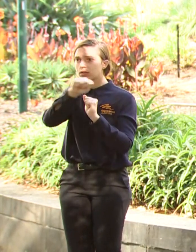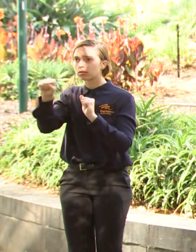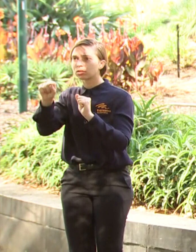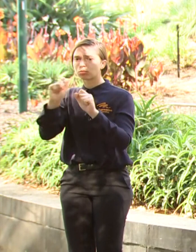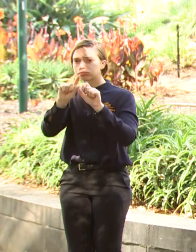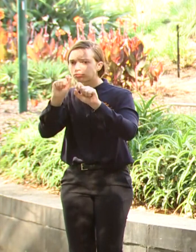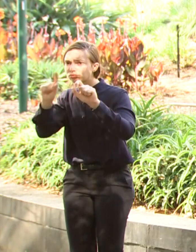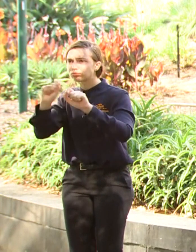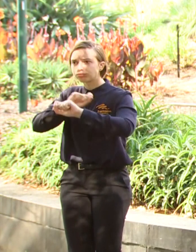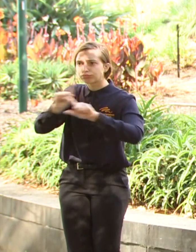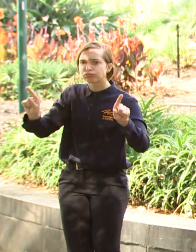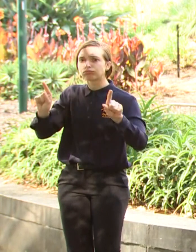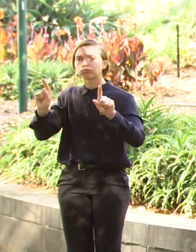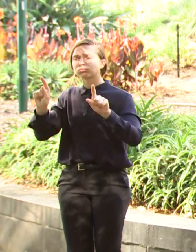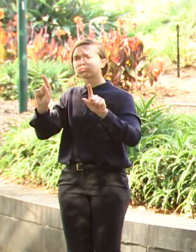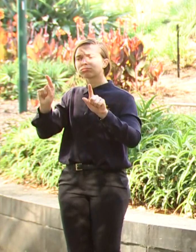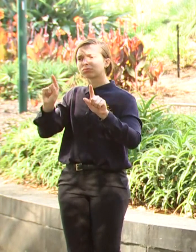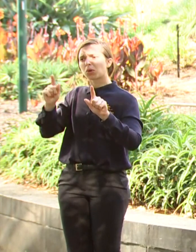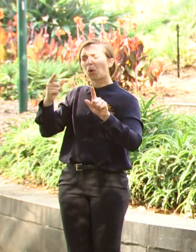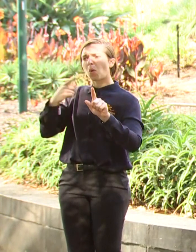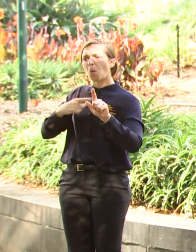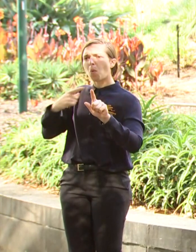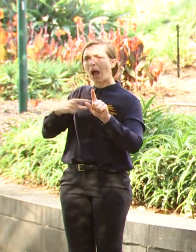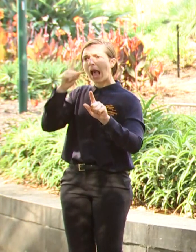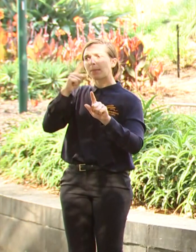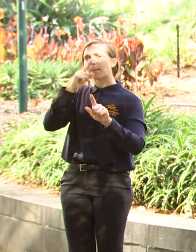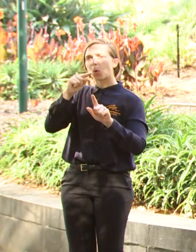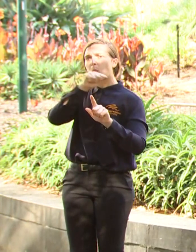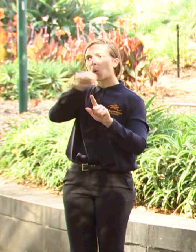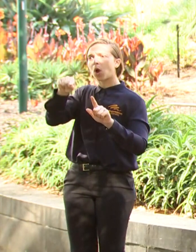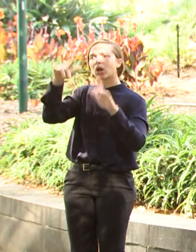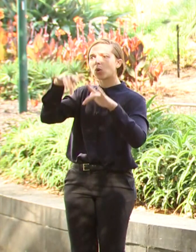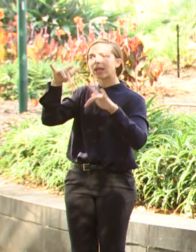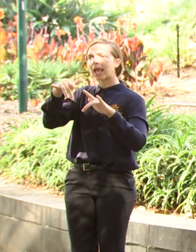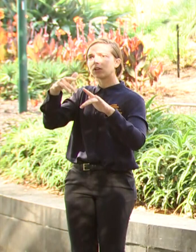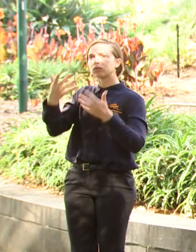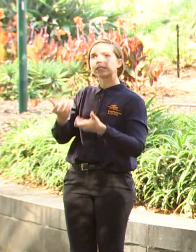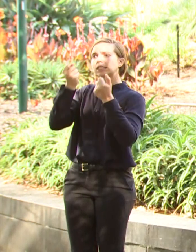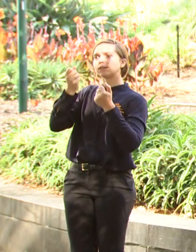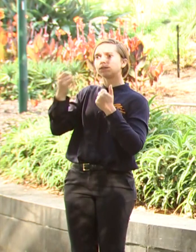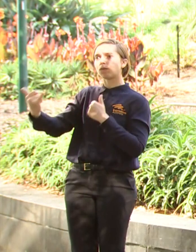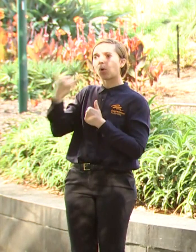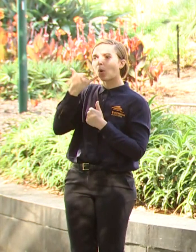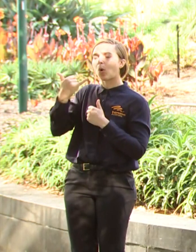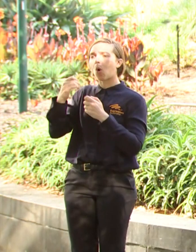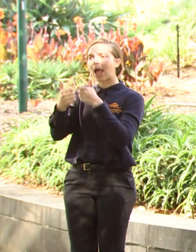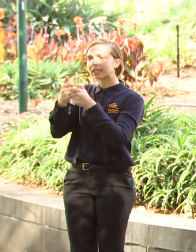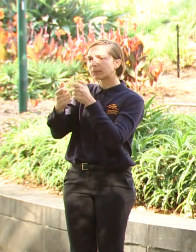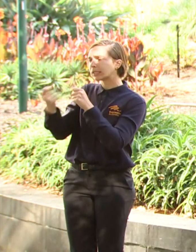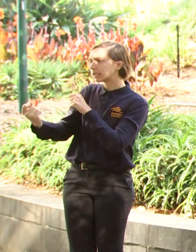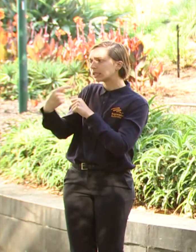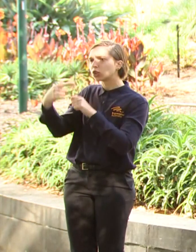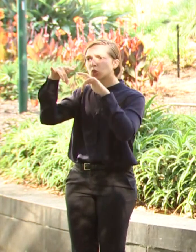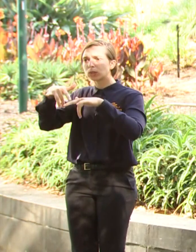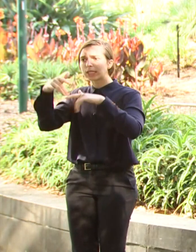sites. Why are those conflicting messages still coming through? And when these people get calls, it's like the people are just reading off the script. I understand you're using